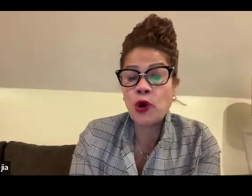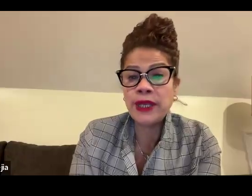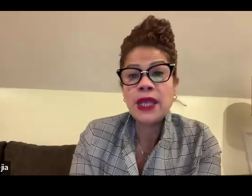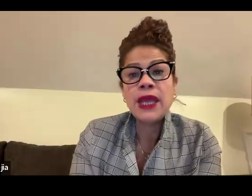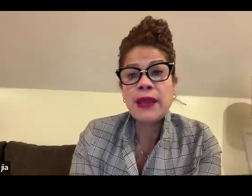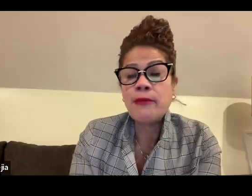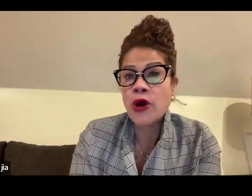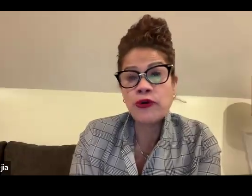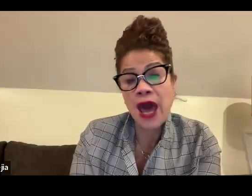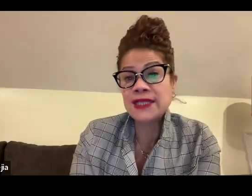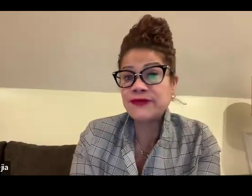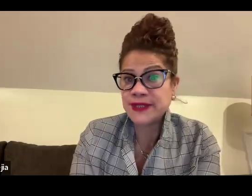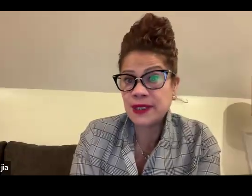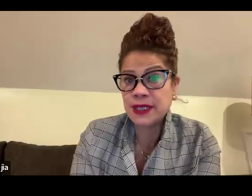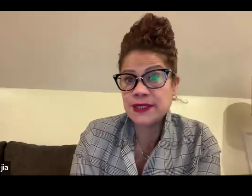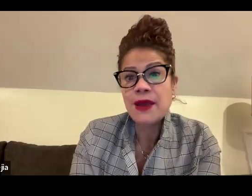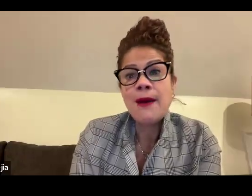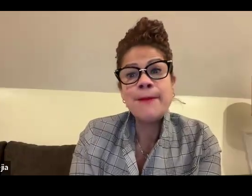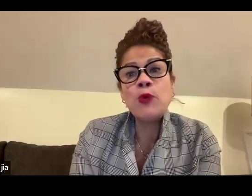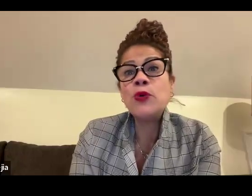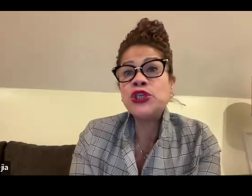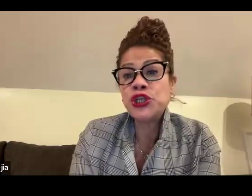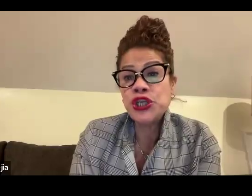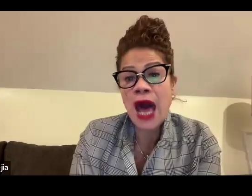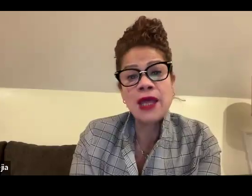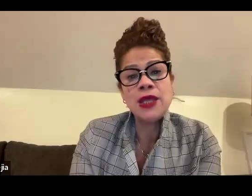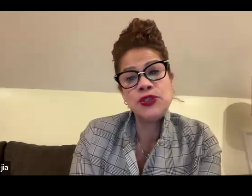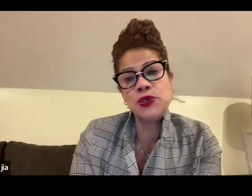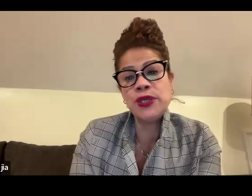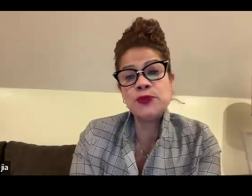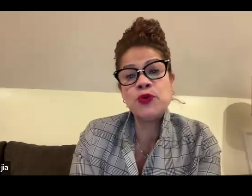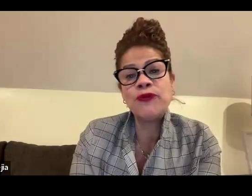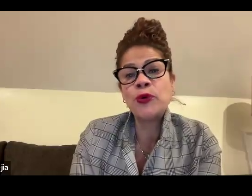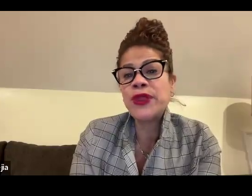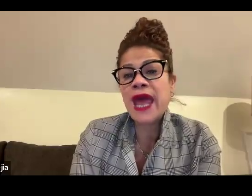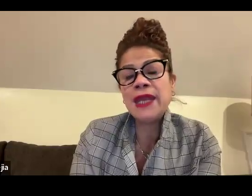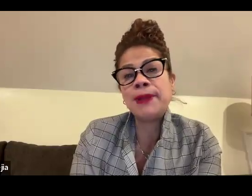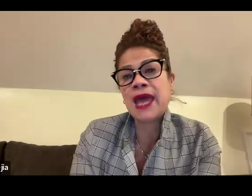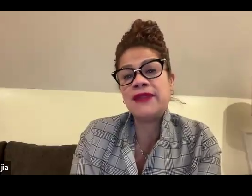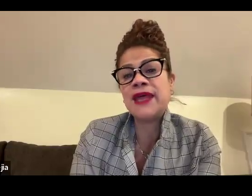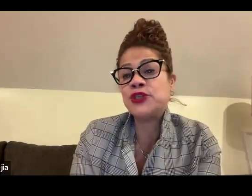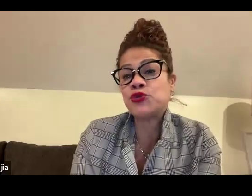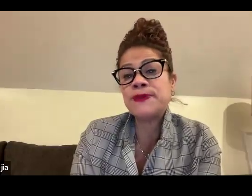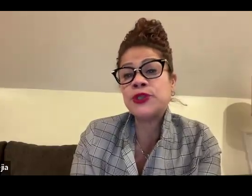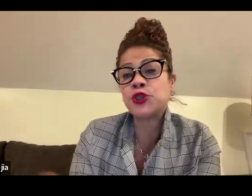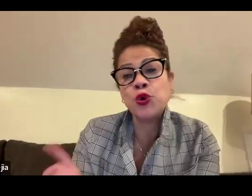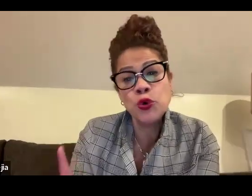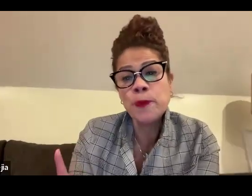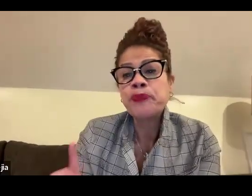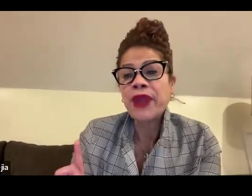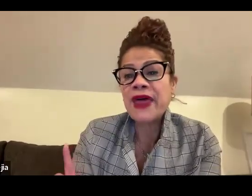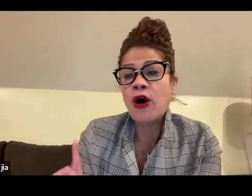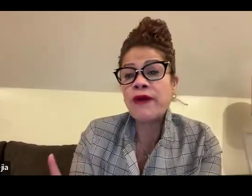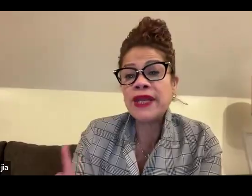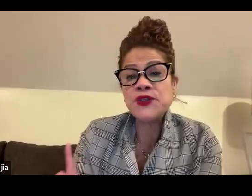declining enrollment, and modernize facilities. But what we should not do is move forward with any plan that disrupts the